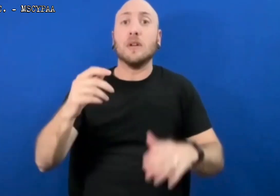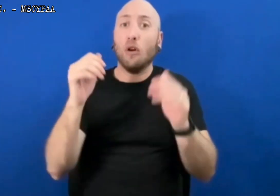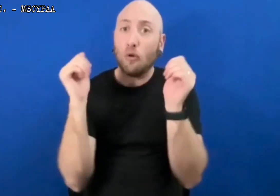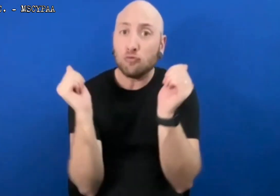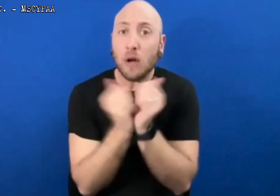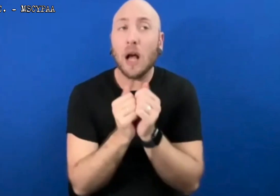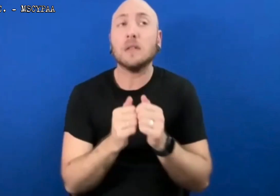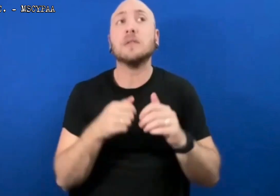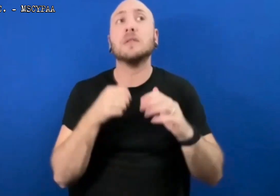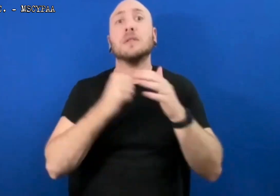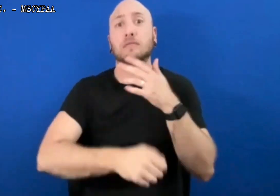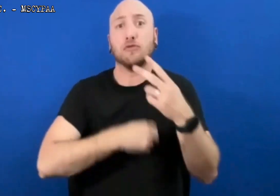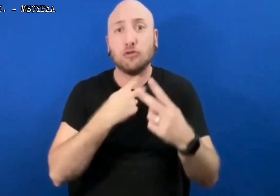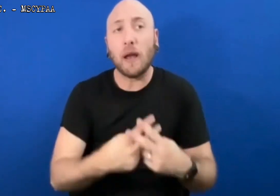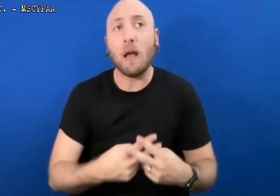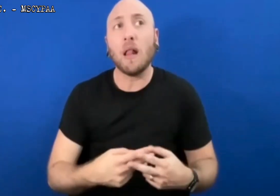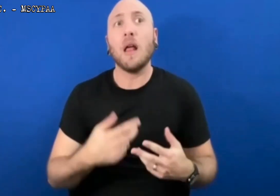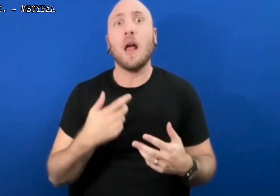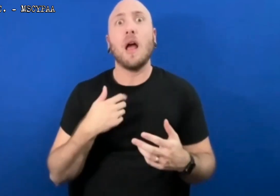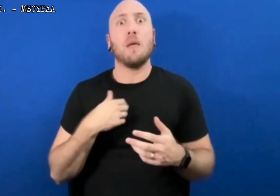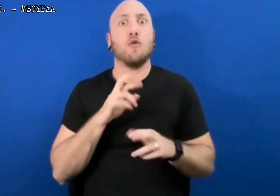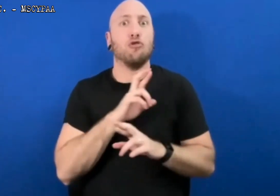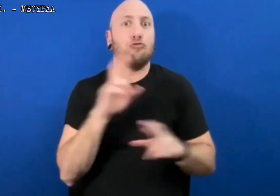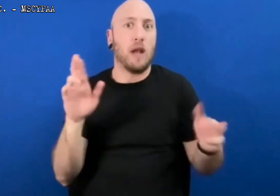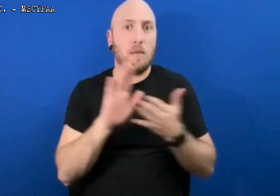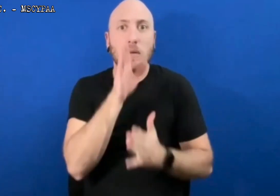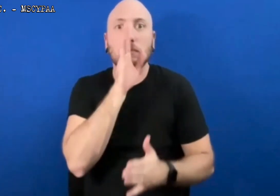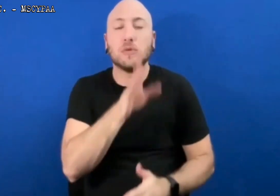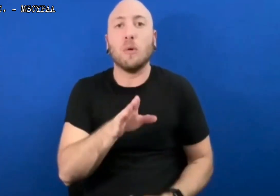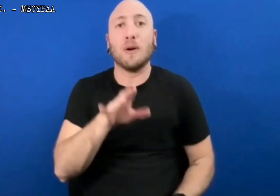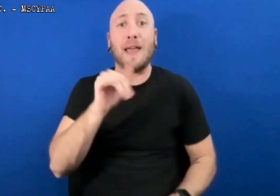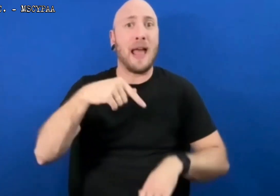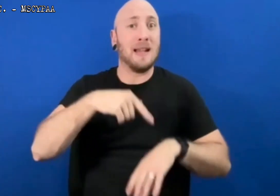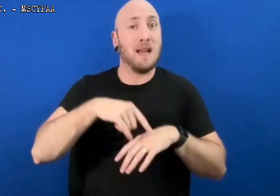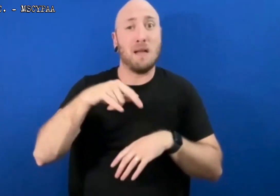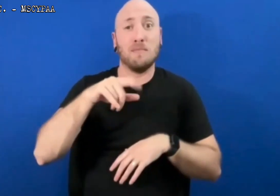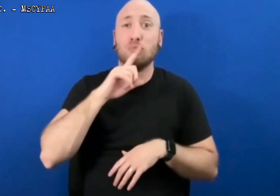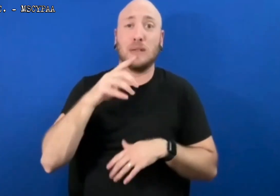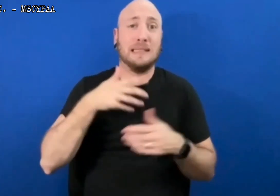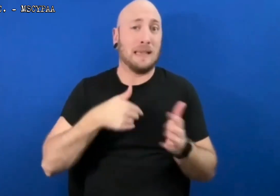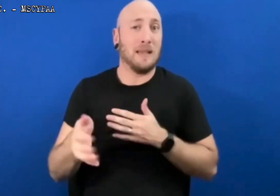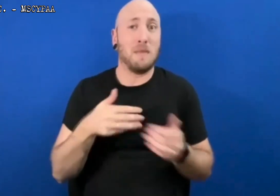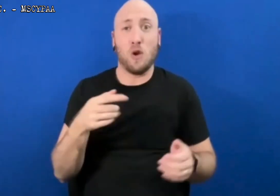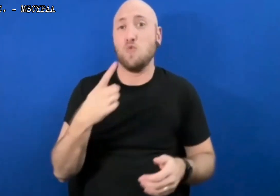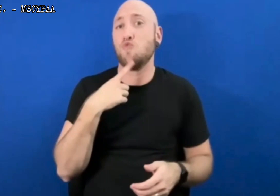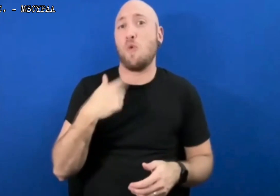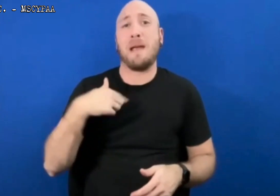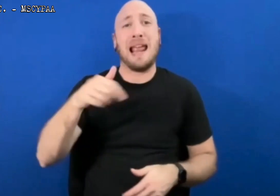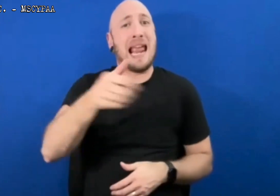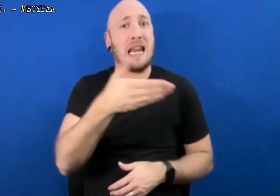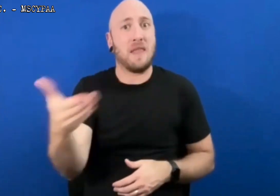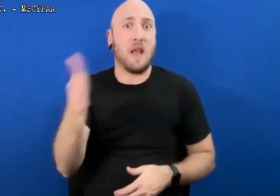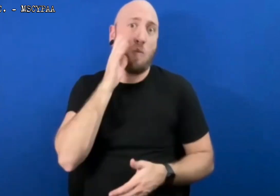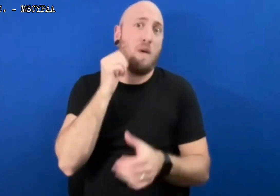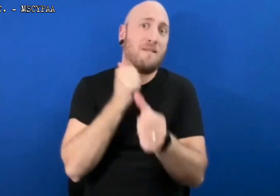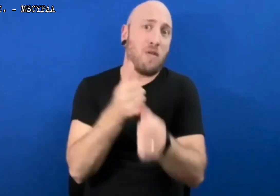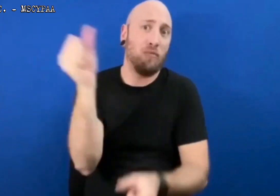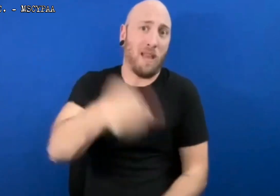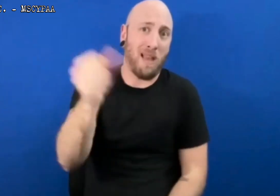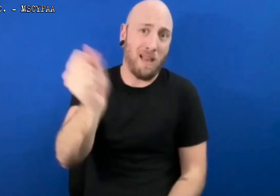desperation. I just want to get sober. You could have told me to do like any number of things, and I would have done them. Like if you were